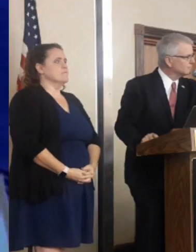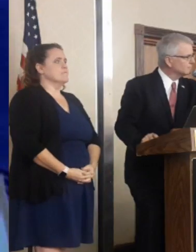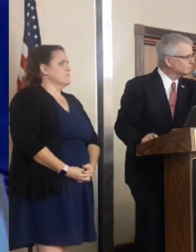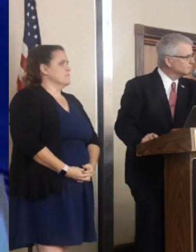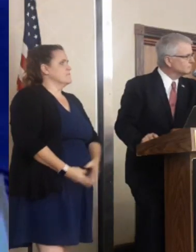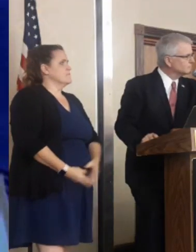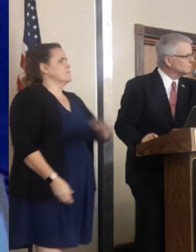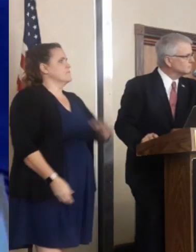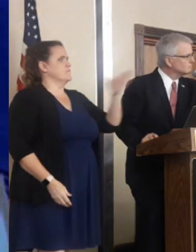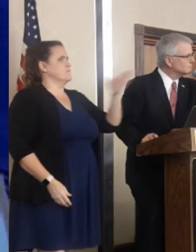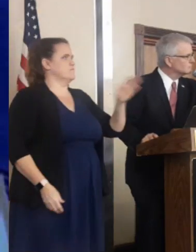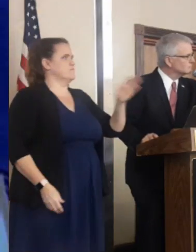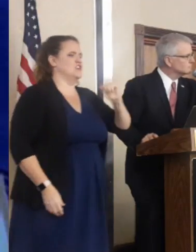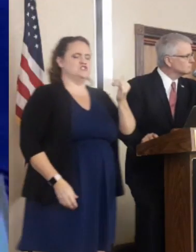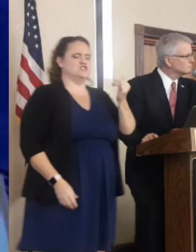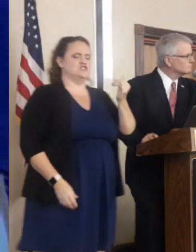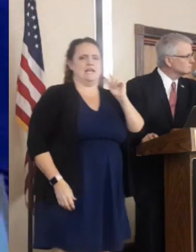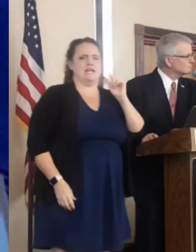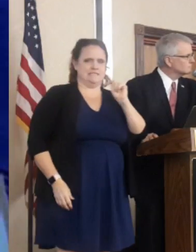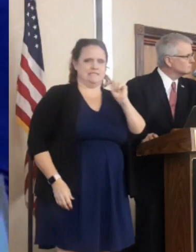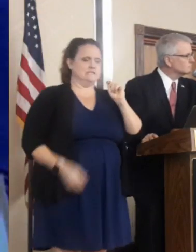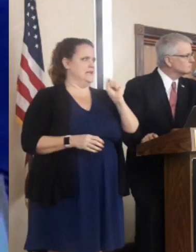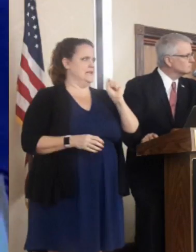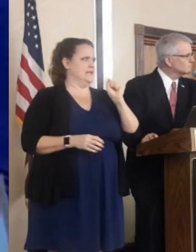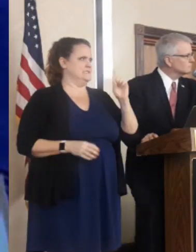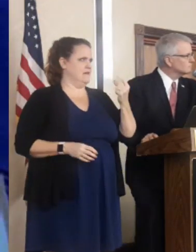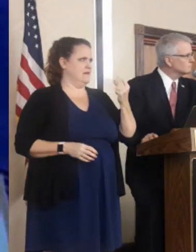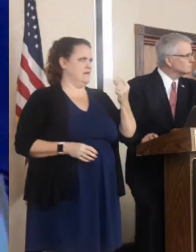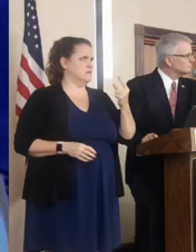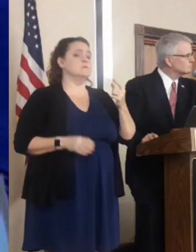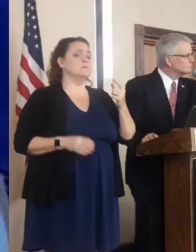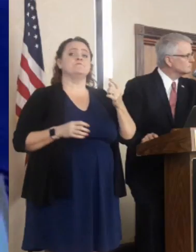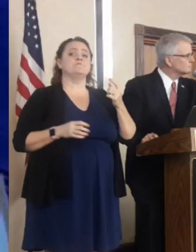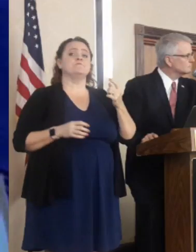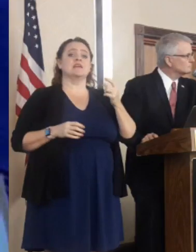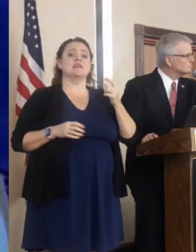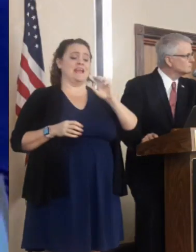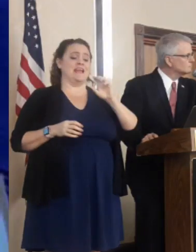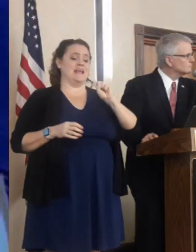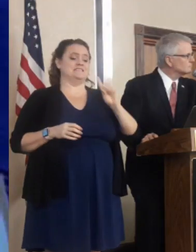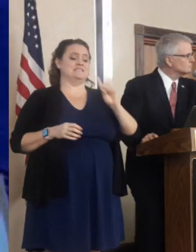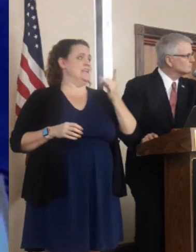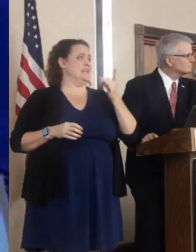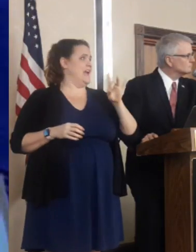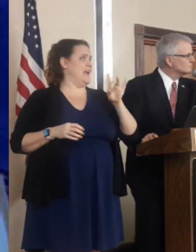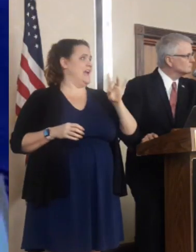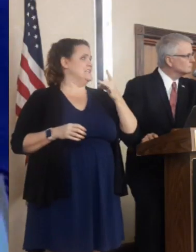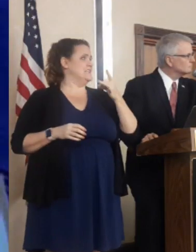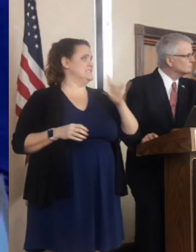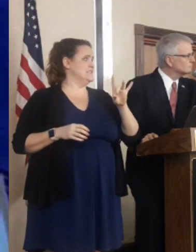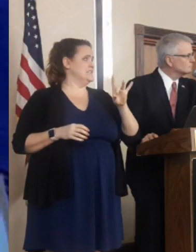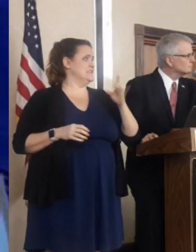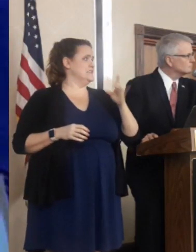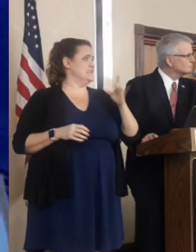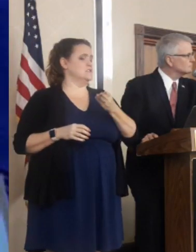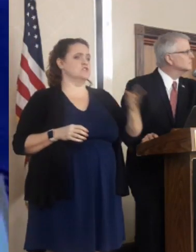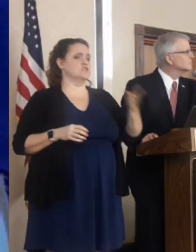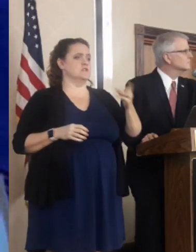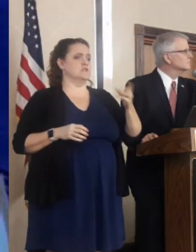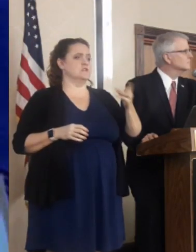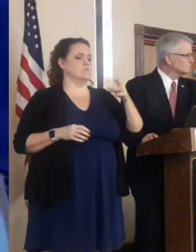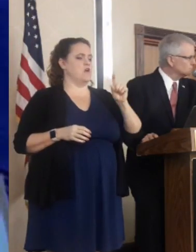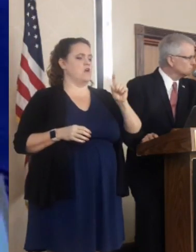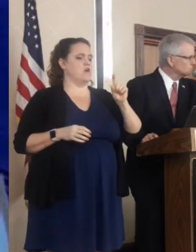Just an update to the proxy report. SD 18, Edie Sinclair is the proxy for Mr. Figueroa. It's already been reported to